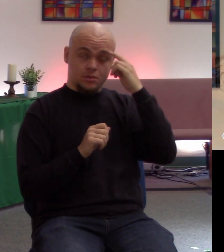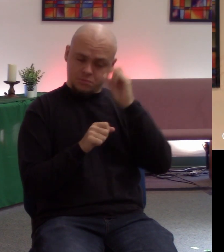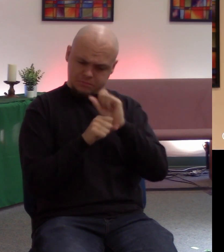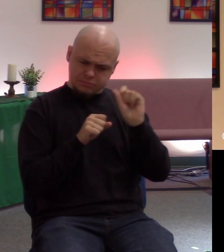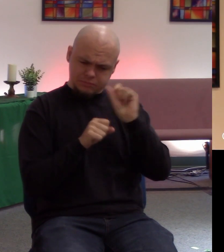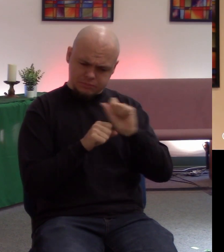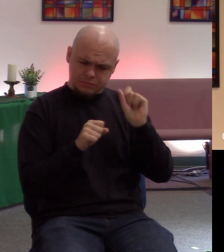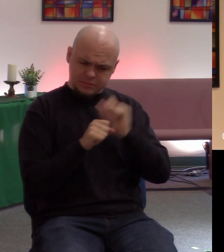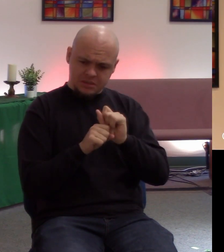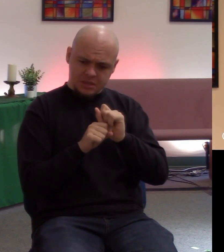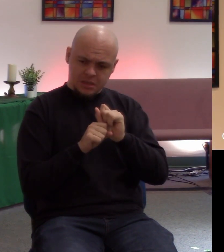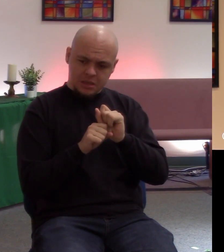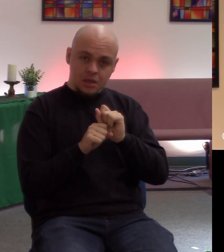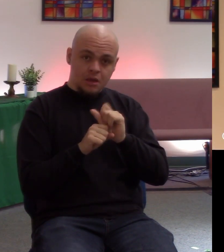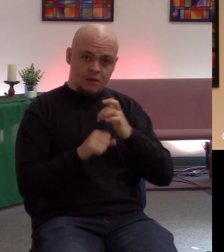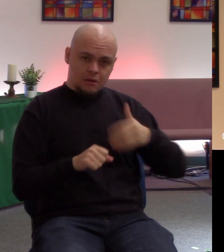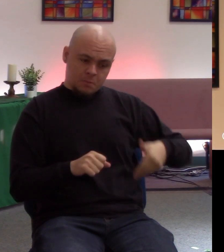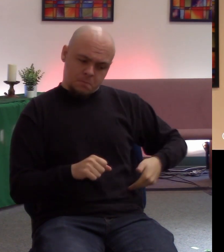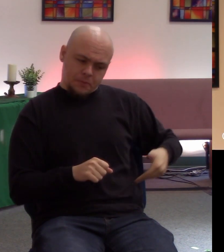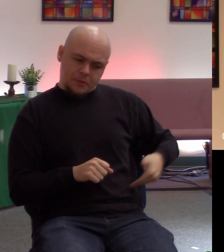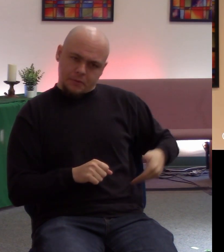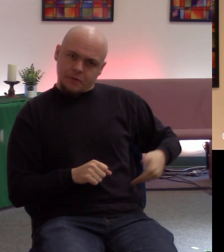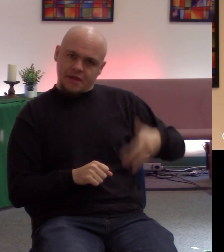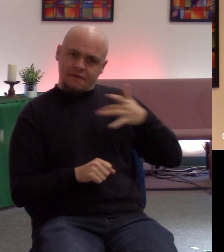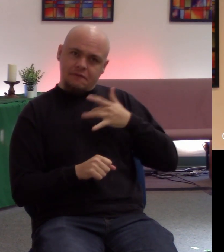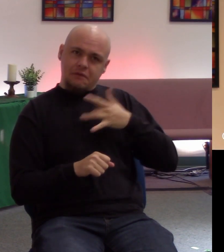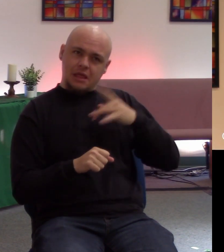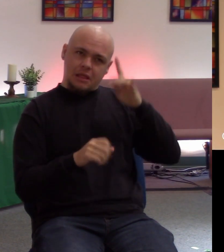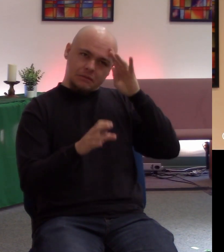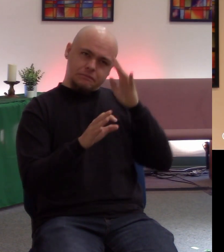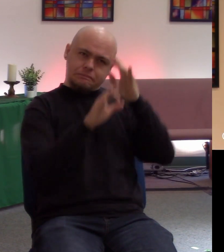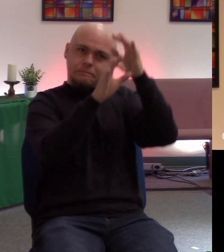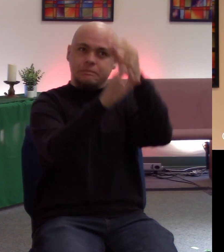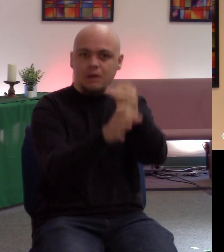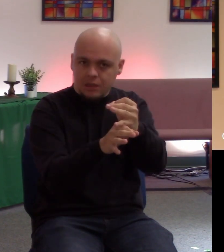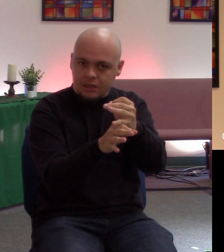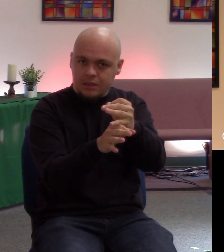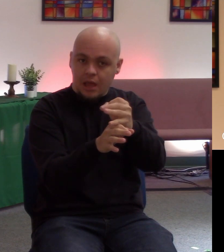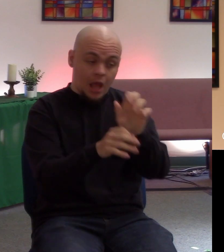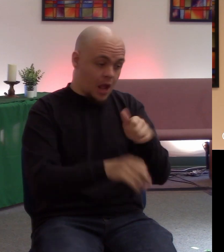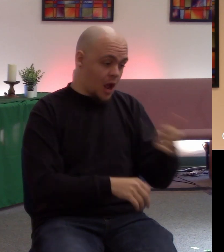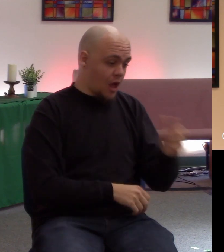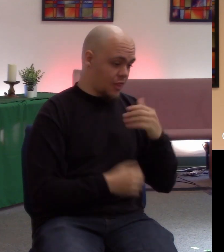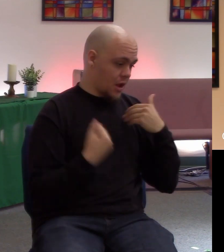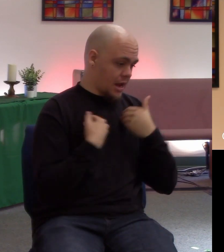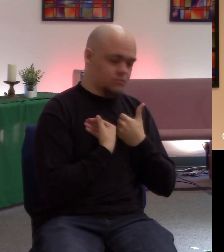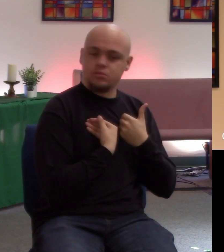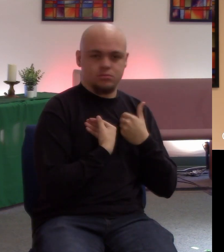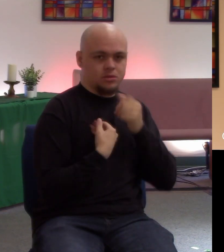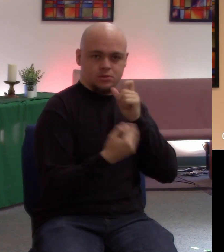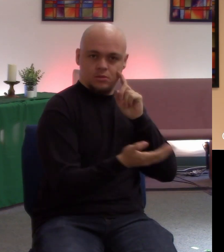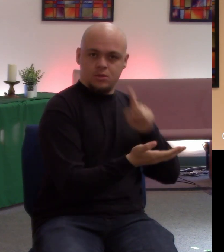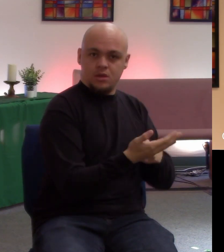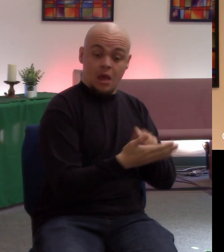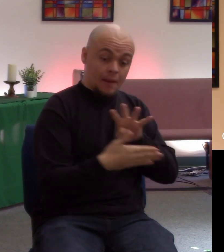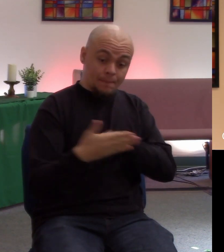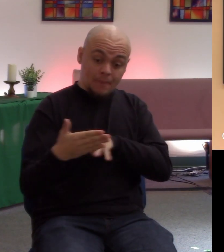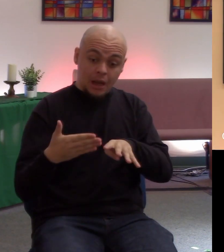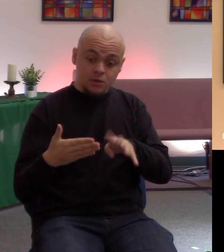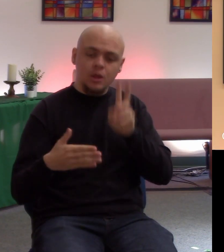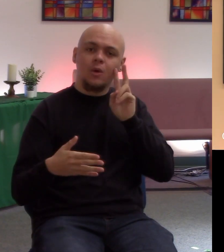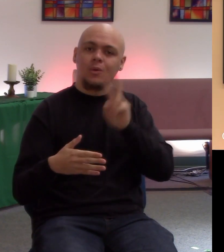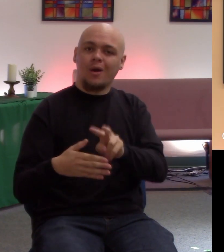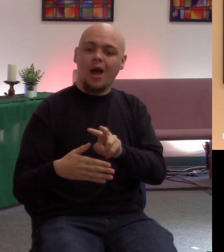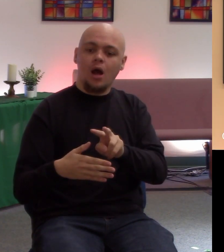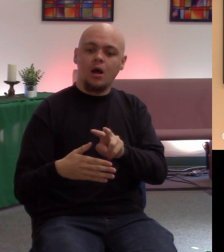stuff, makes these amazing leaps of intuition that doesn't happen with other animals. We find patterns even when